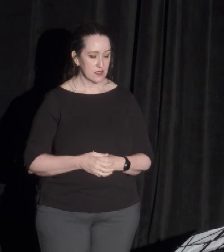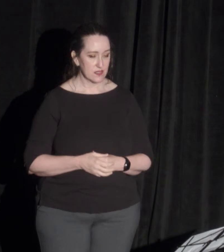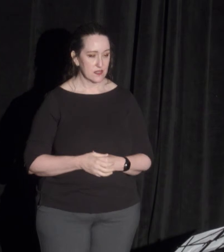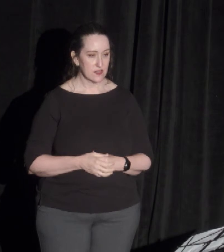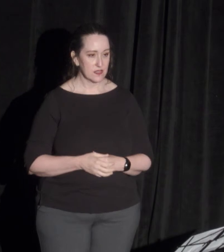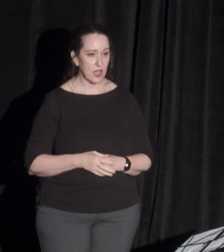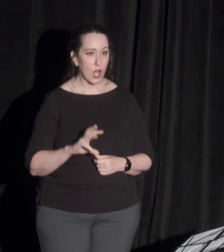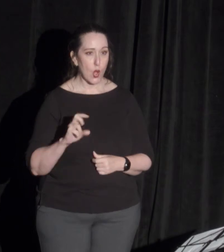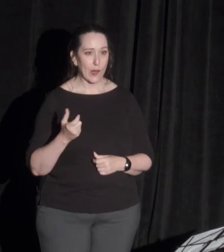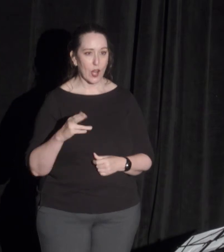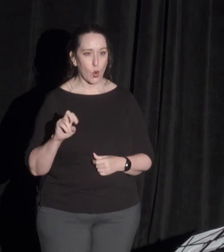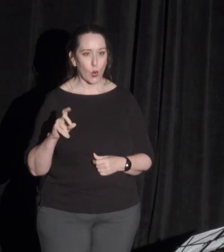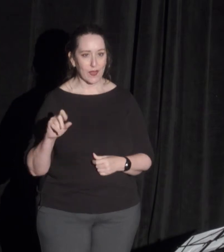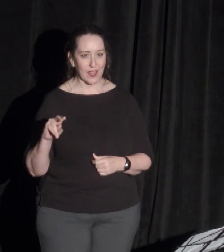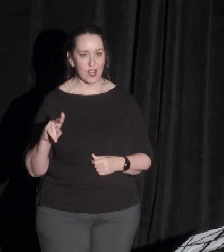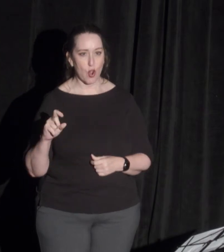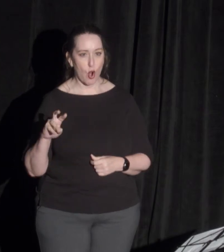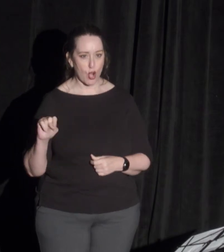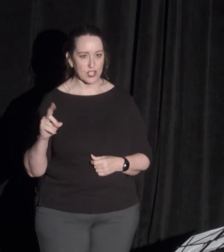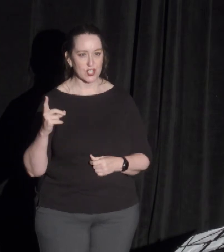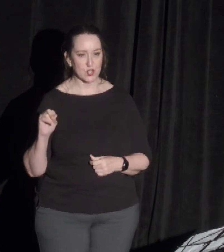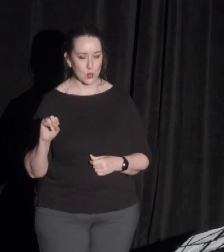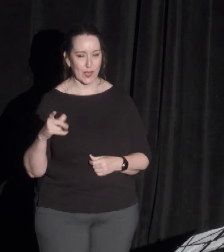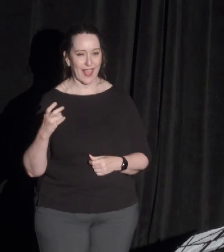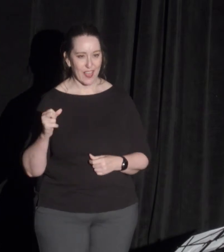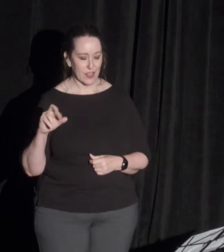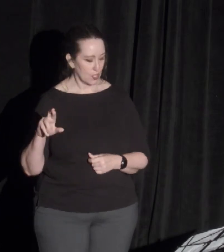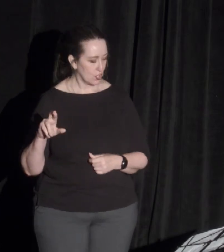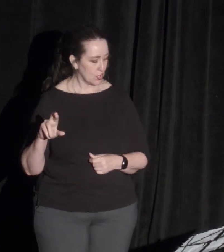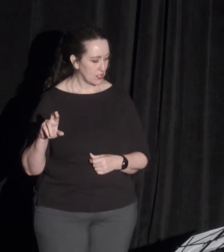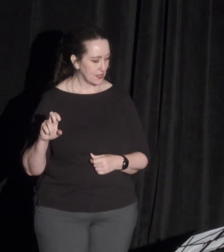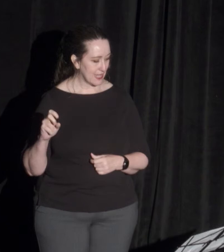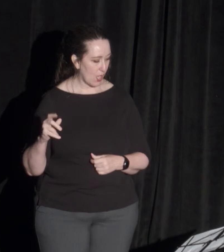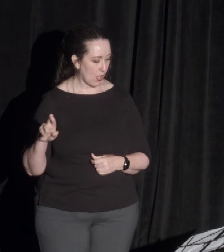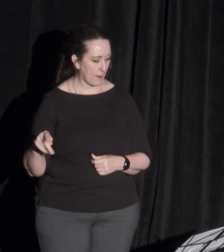Where Oaken Hearts Do Gather by Sarah Pinsker.